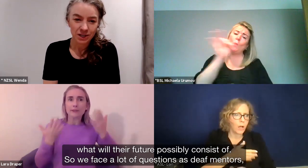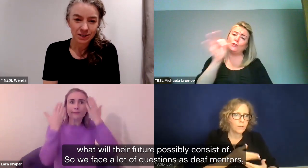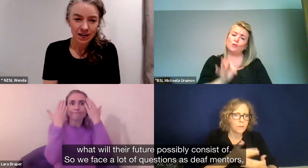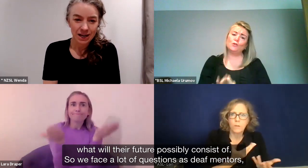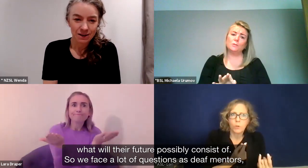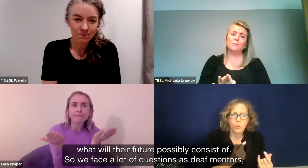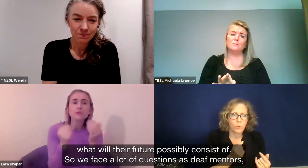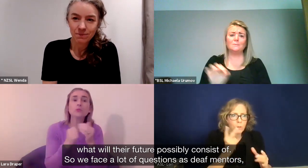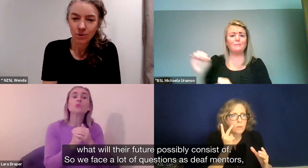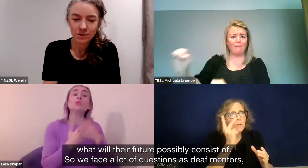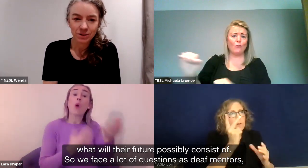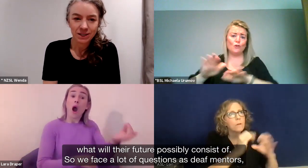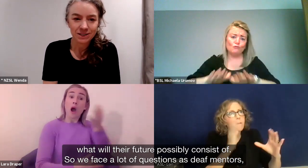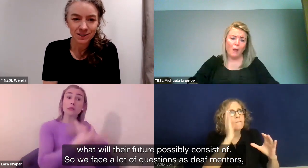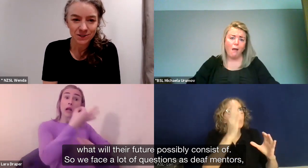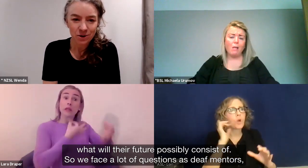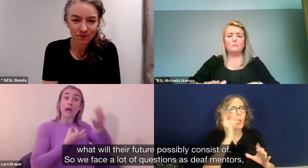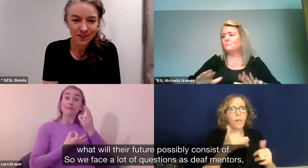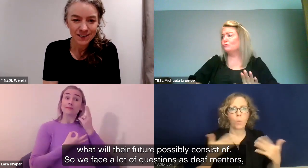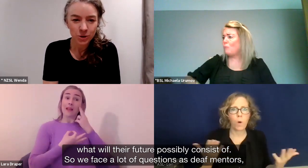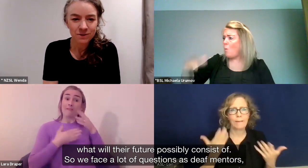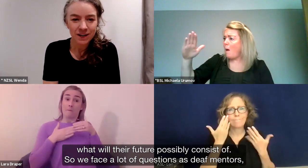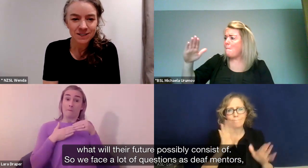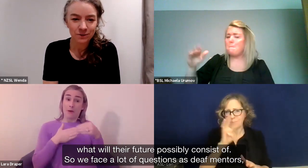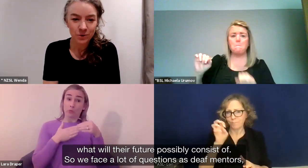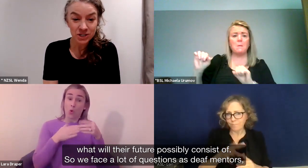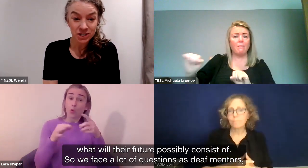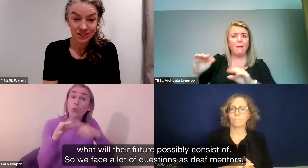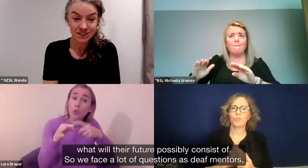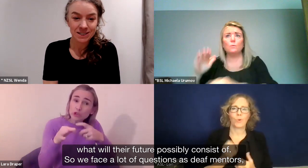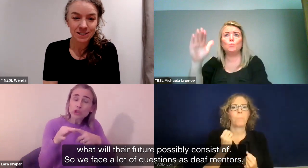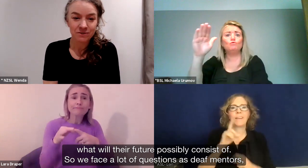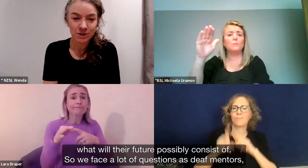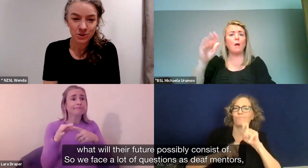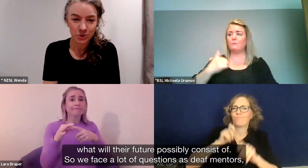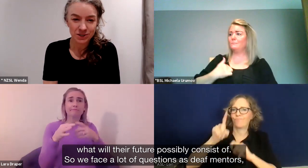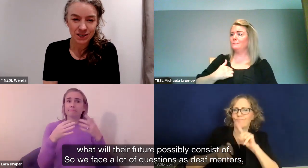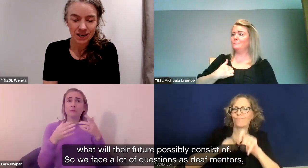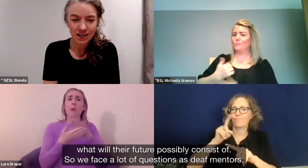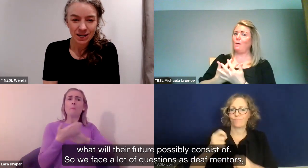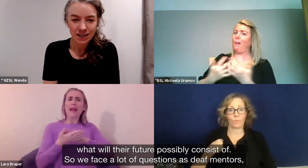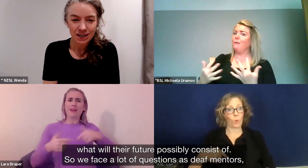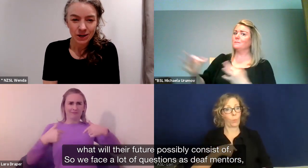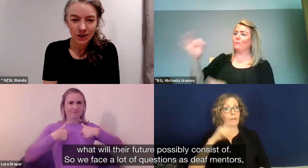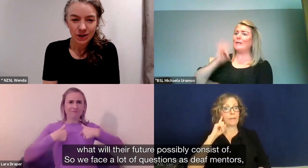future possibly consist of? So we face a lot of questions as deaf mentors,